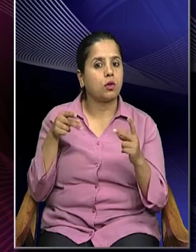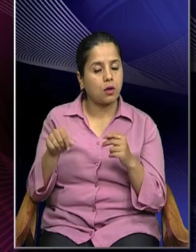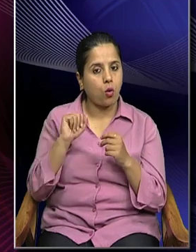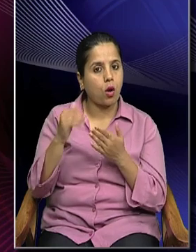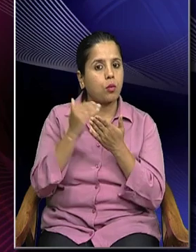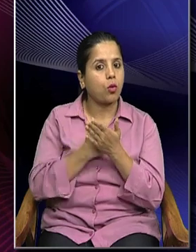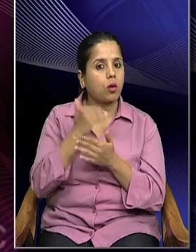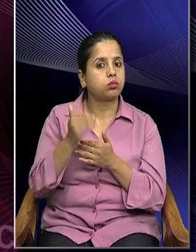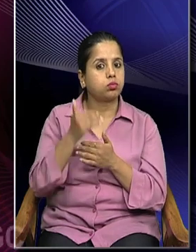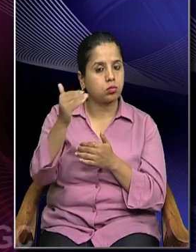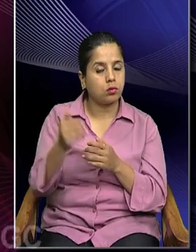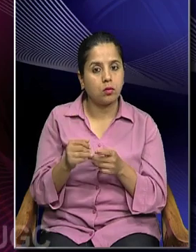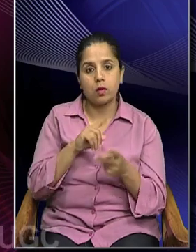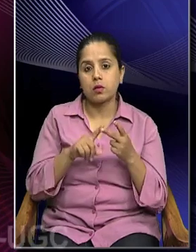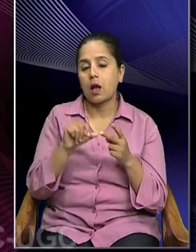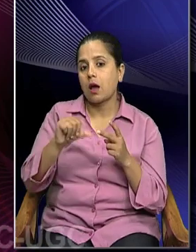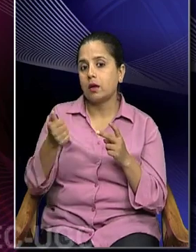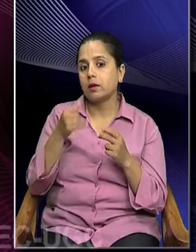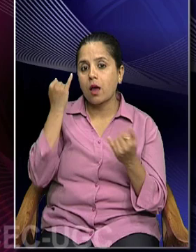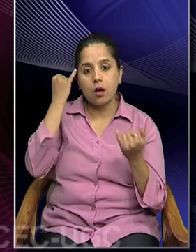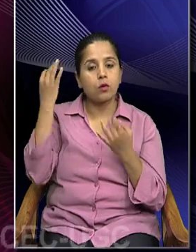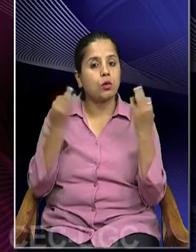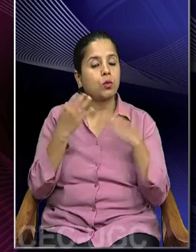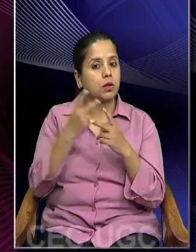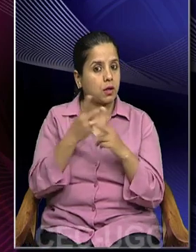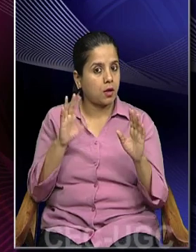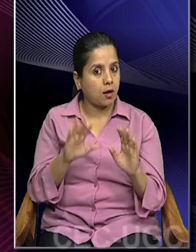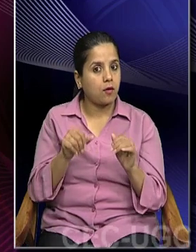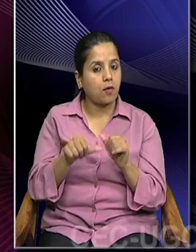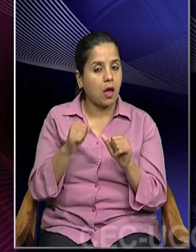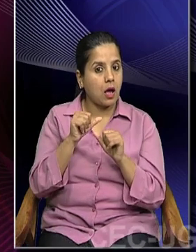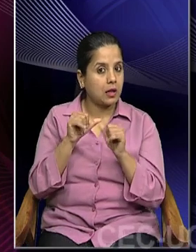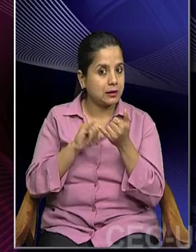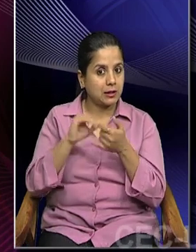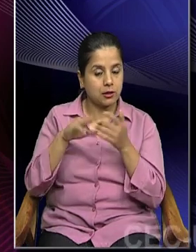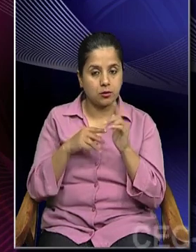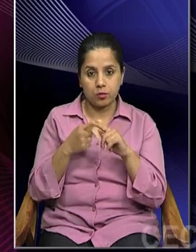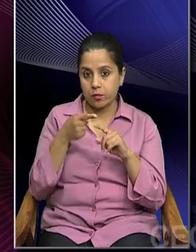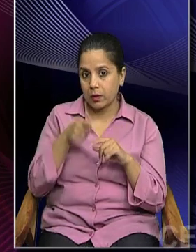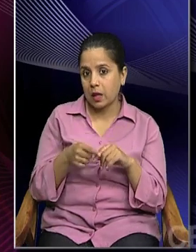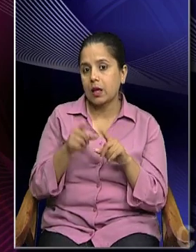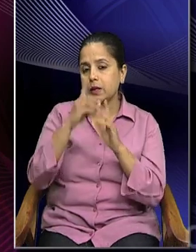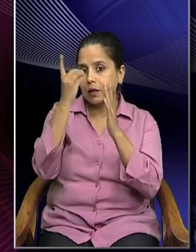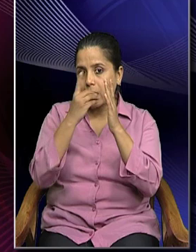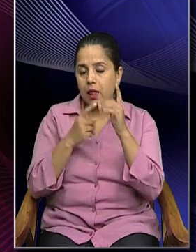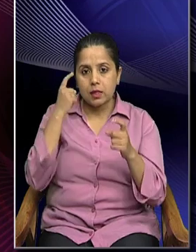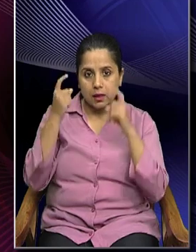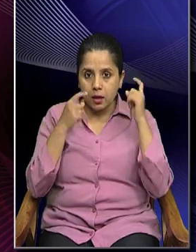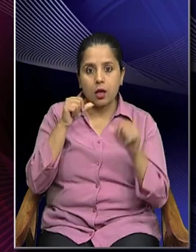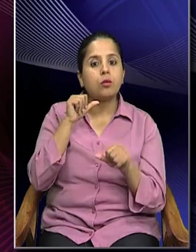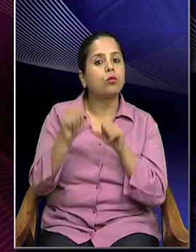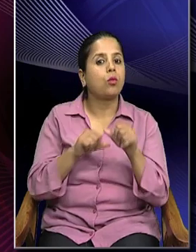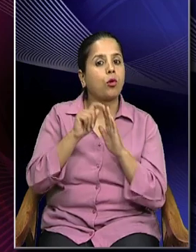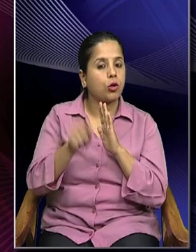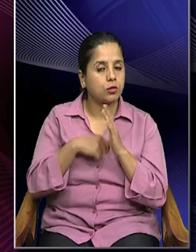events. The next type of innovative assessment is your design thinking projects.